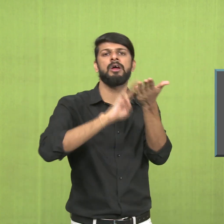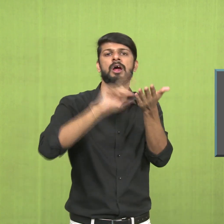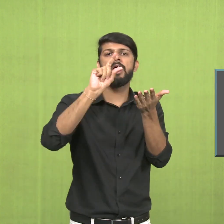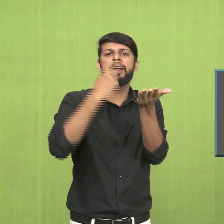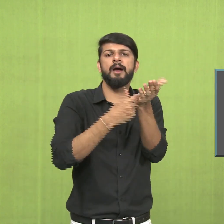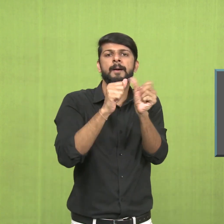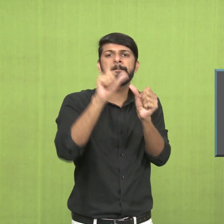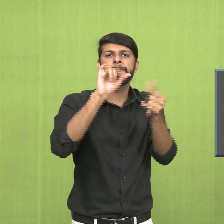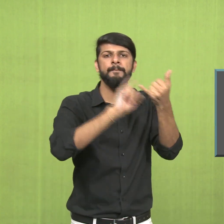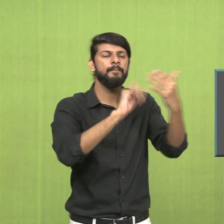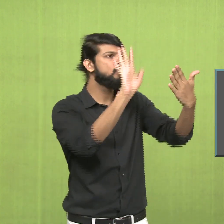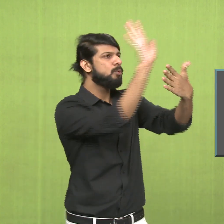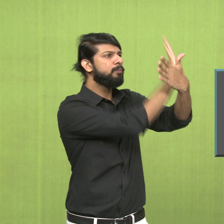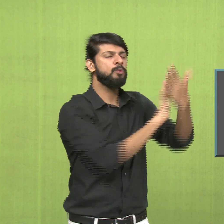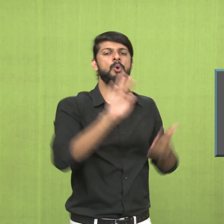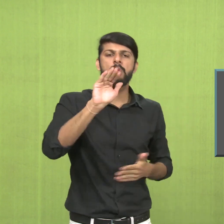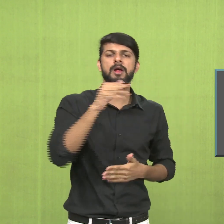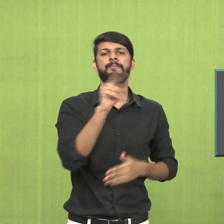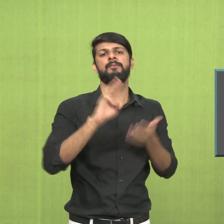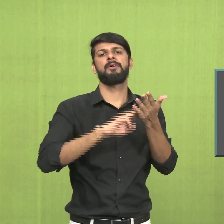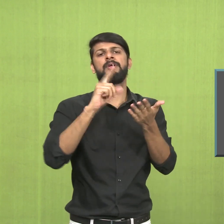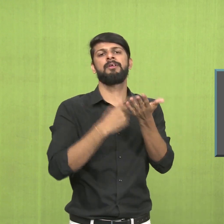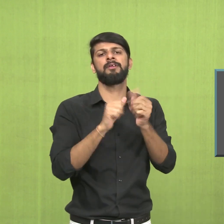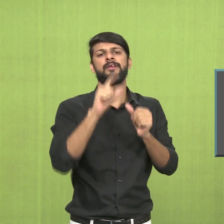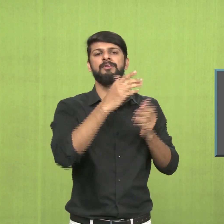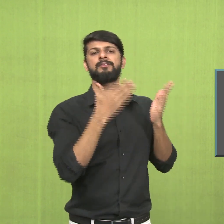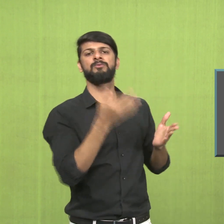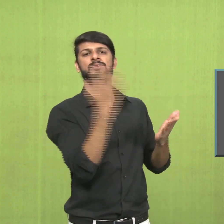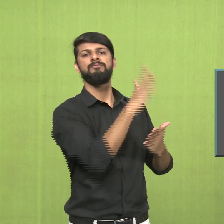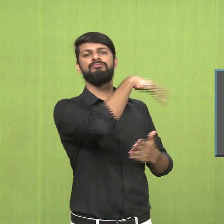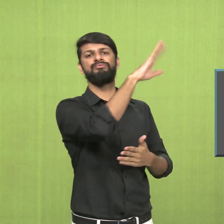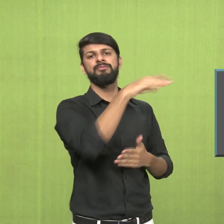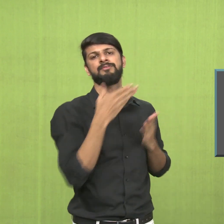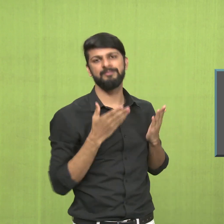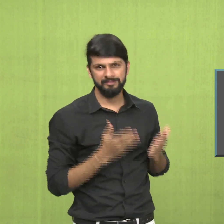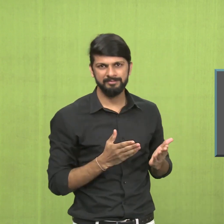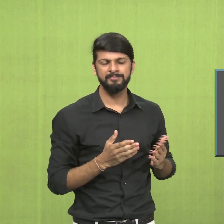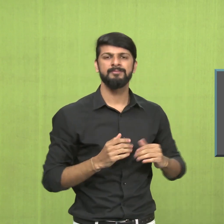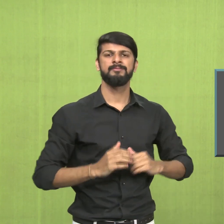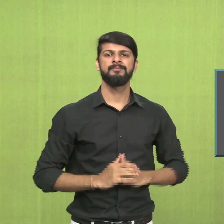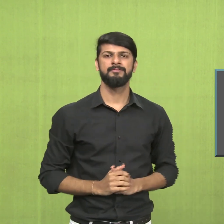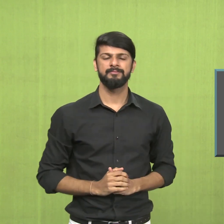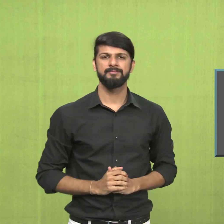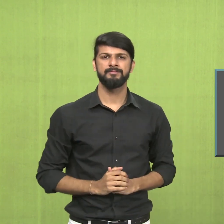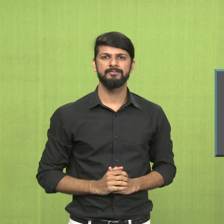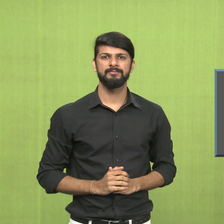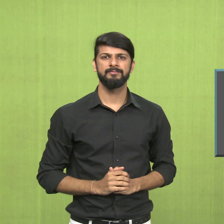mural where they are signing freedom to use Indian Sign Language. This is also done on a wall, and these are all kinds of